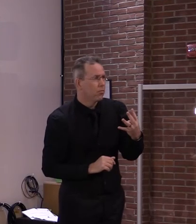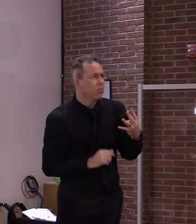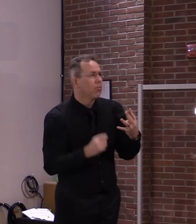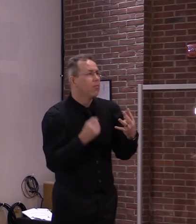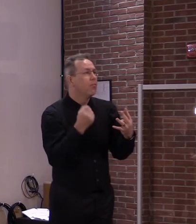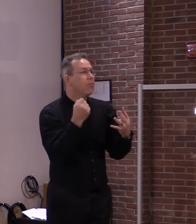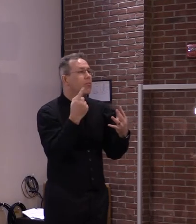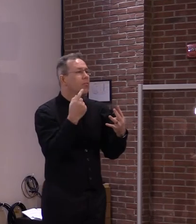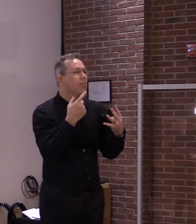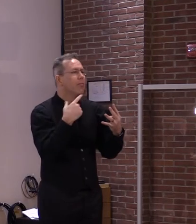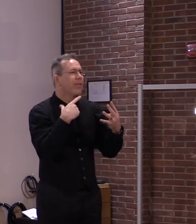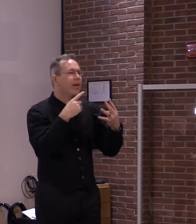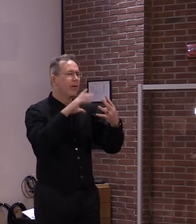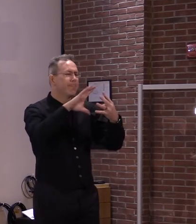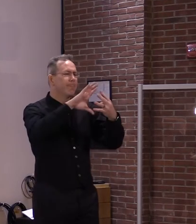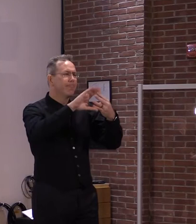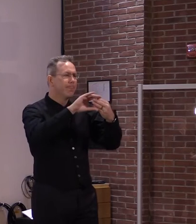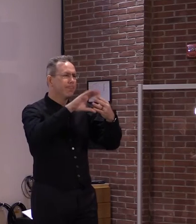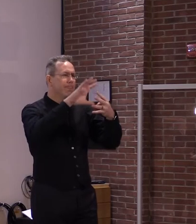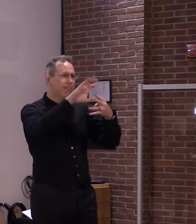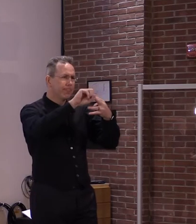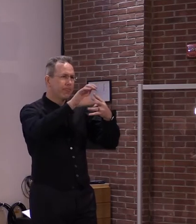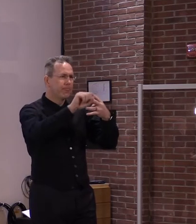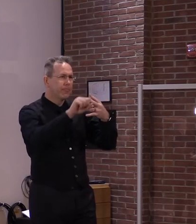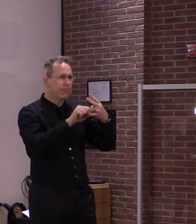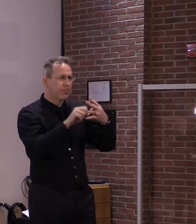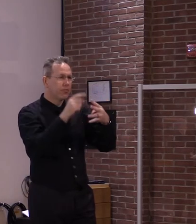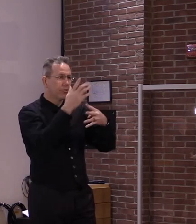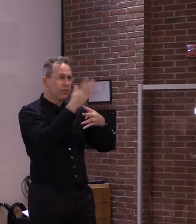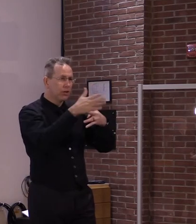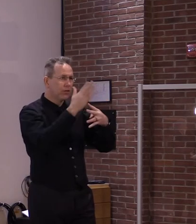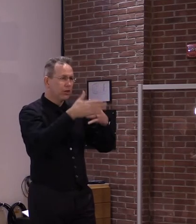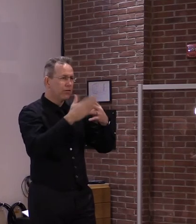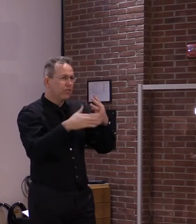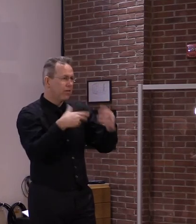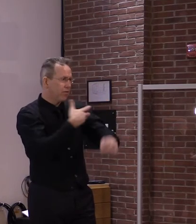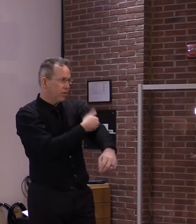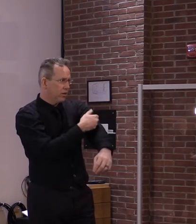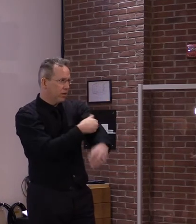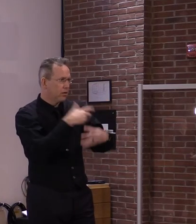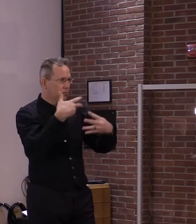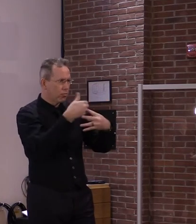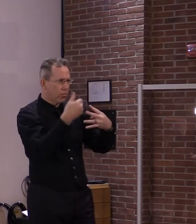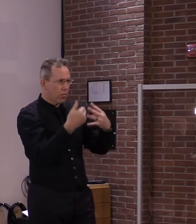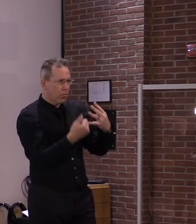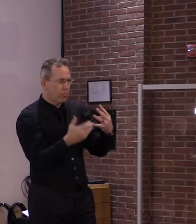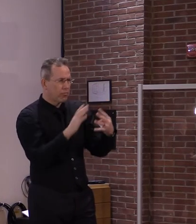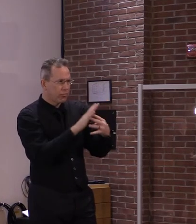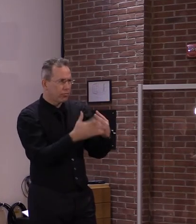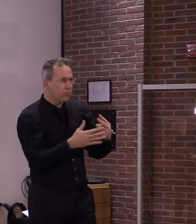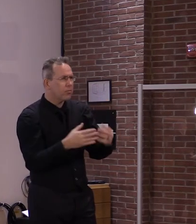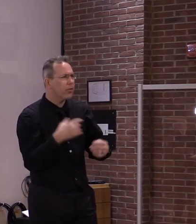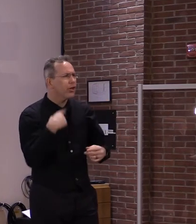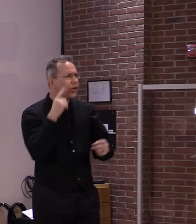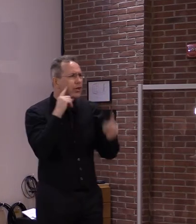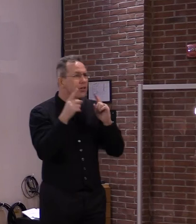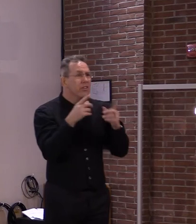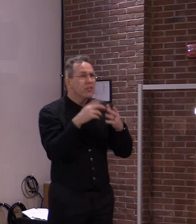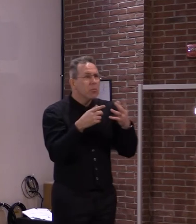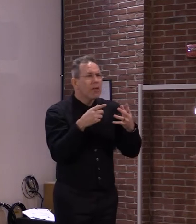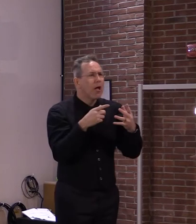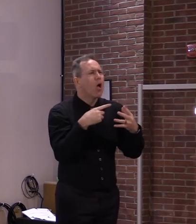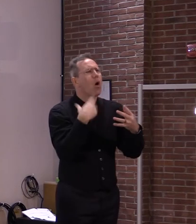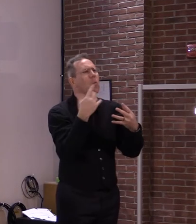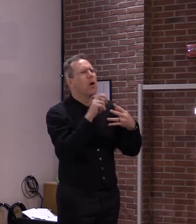i would assume as the governor said in the next few weeks you'll start hearing about our move to 70 plus